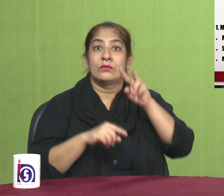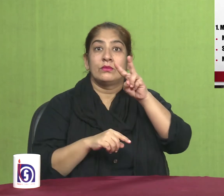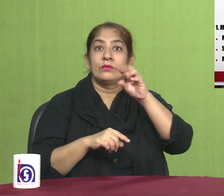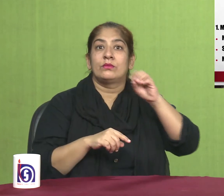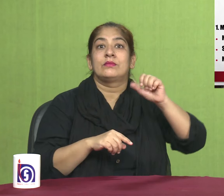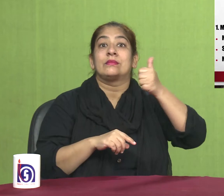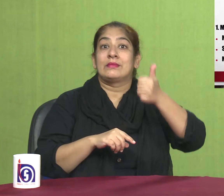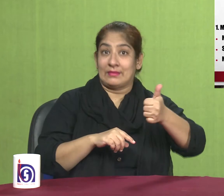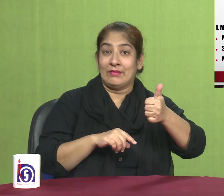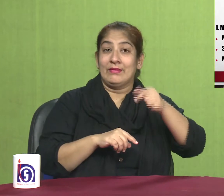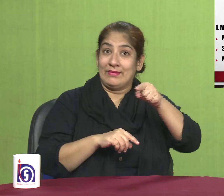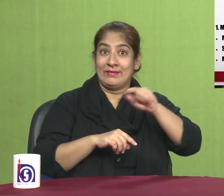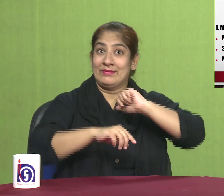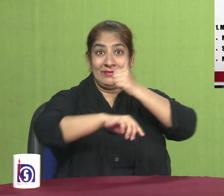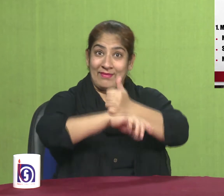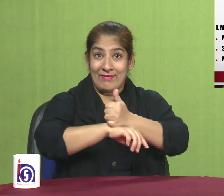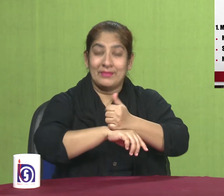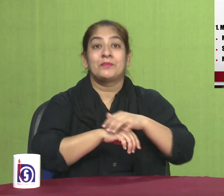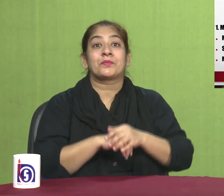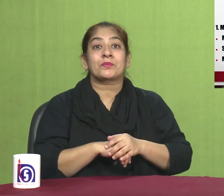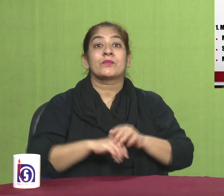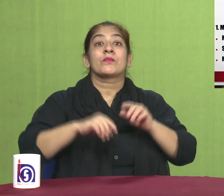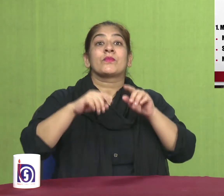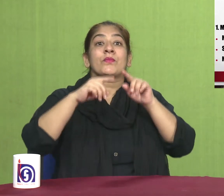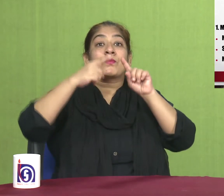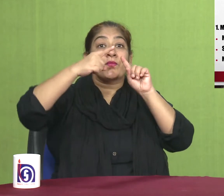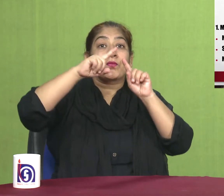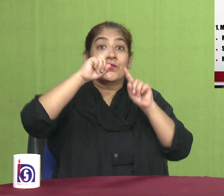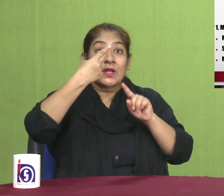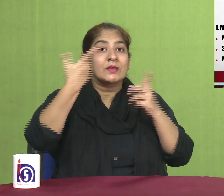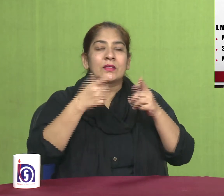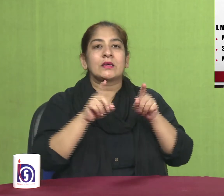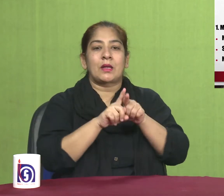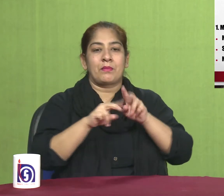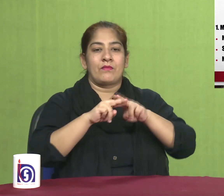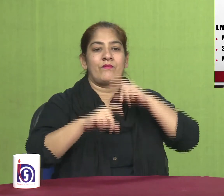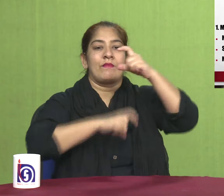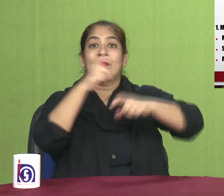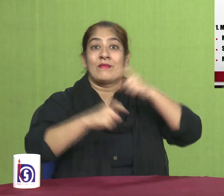According to MSMED Act in the year 2006,